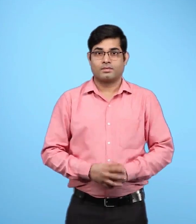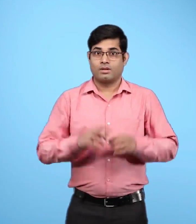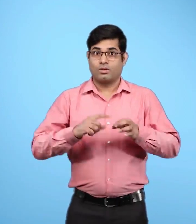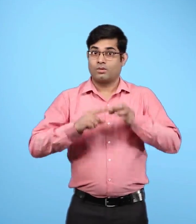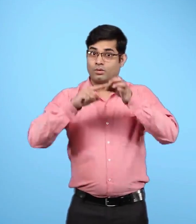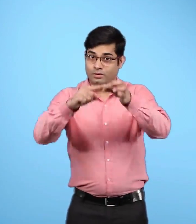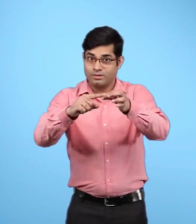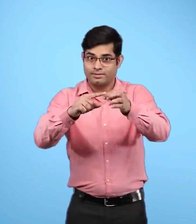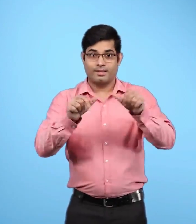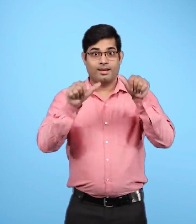Question A.